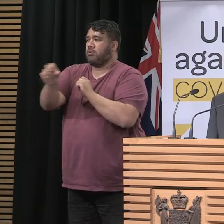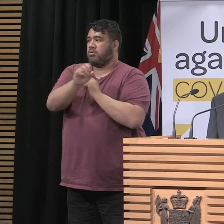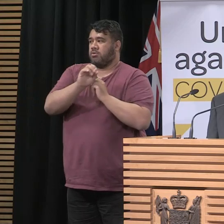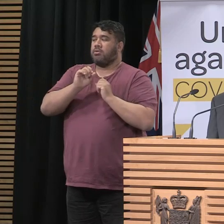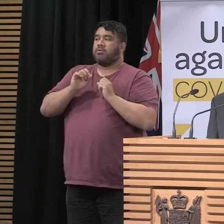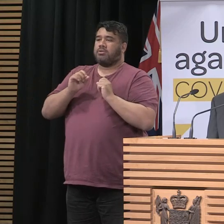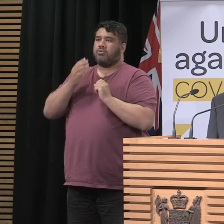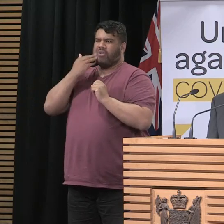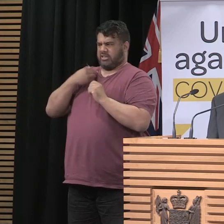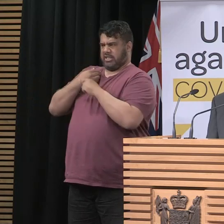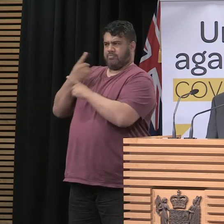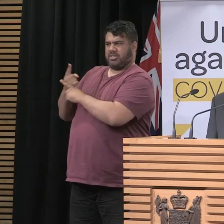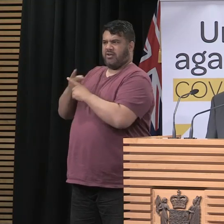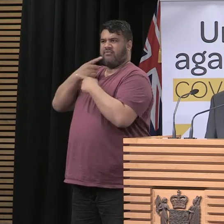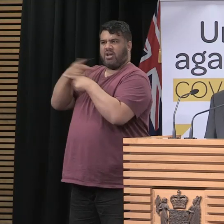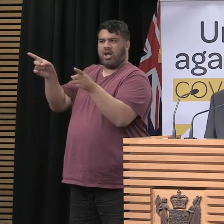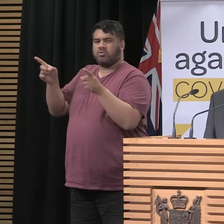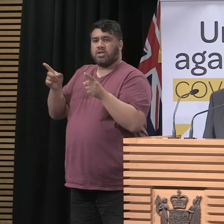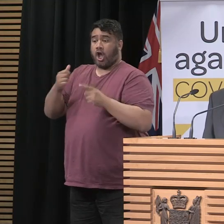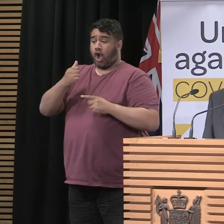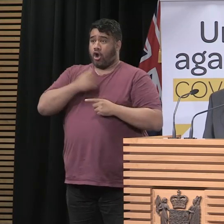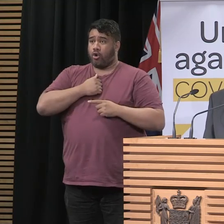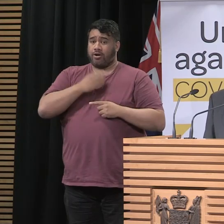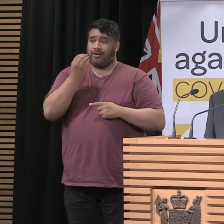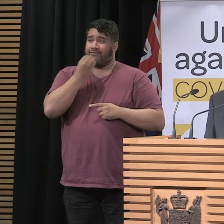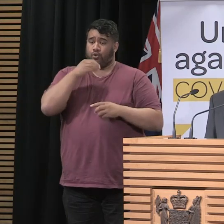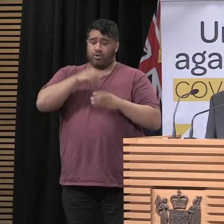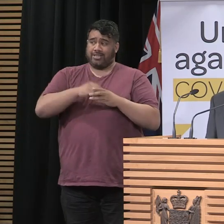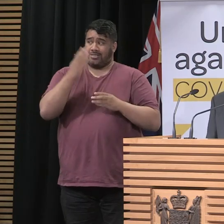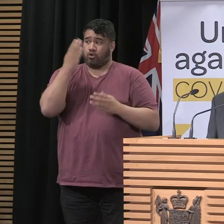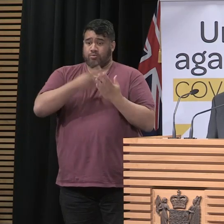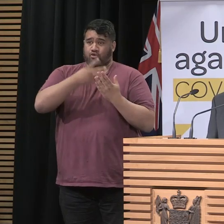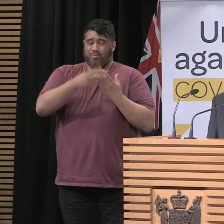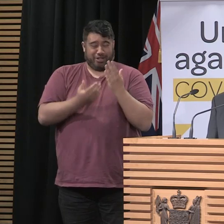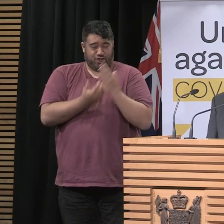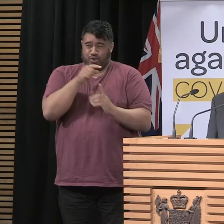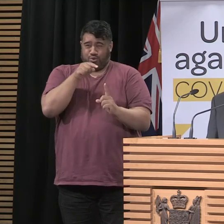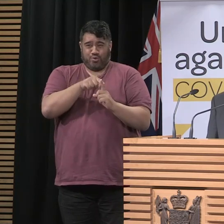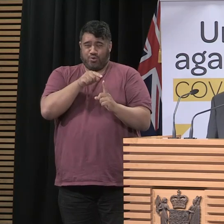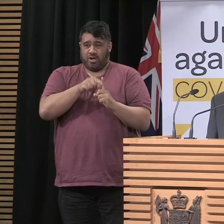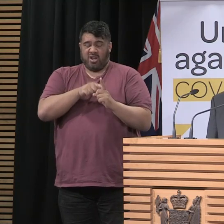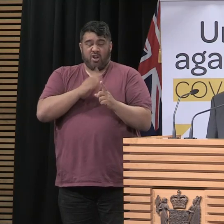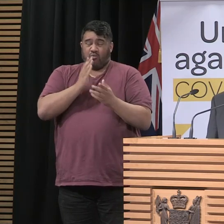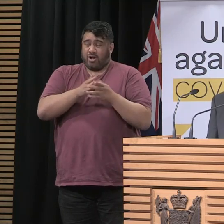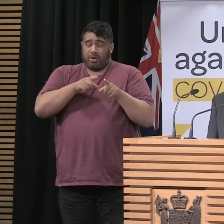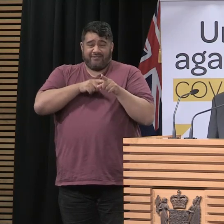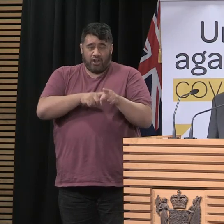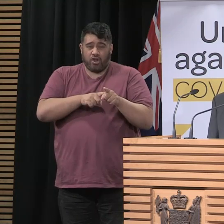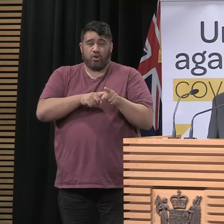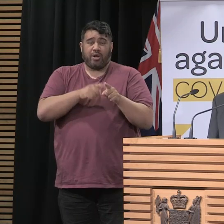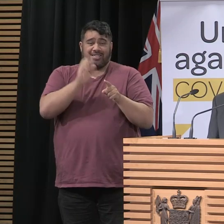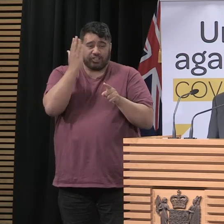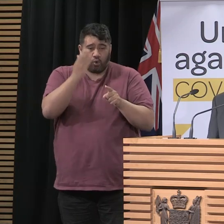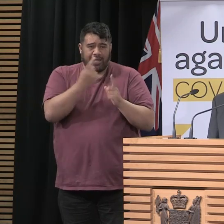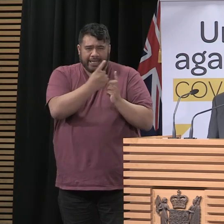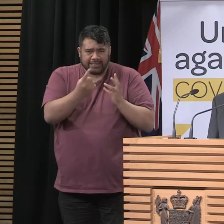the other day. Our own Food in Schools program, which is very, very new, we're just going through case by case to see whether or not there is anything